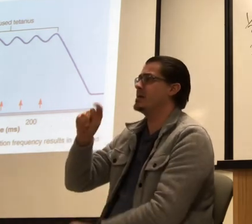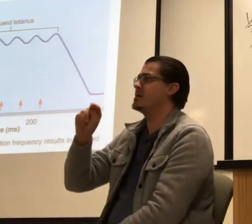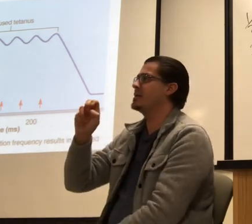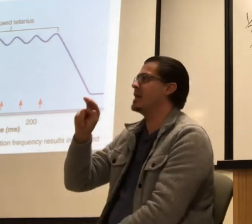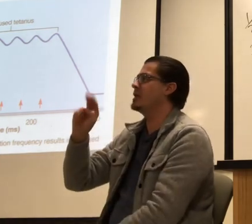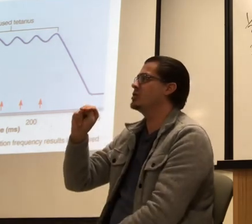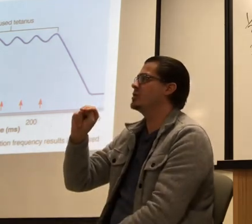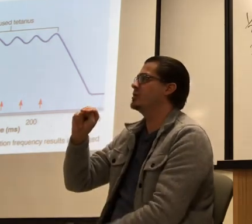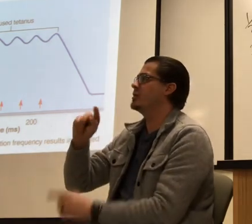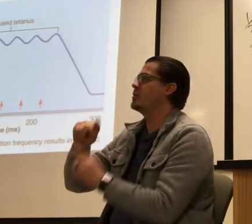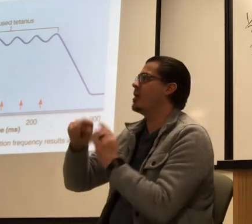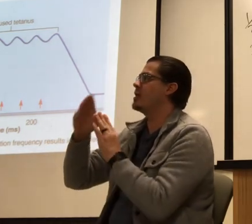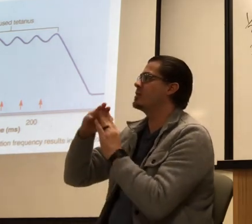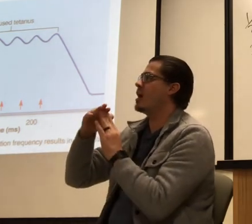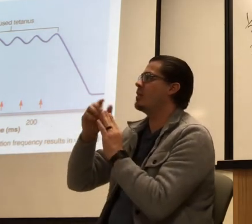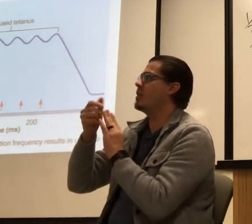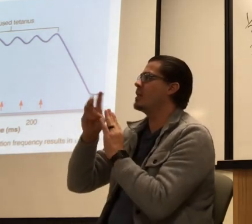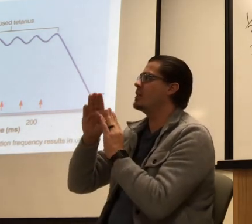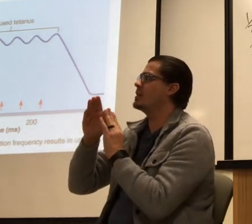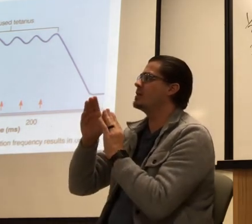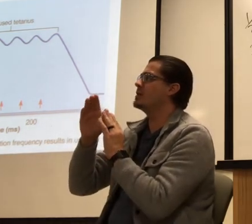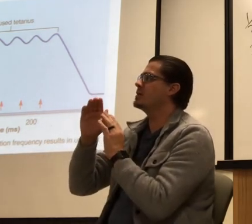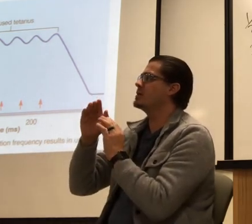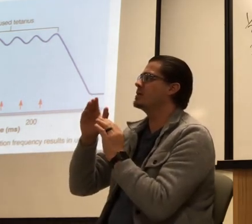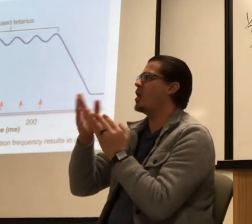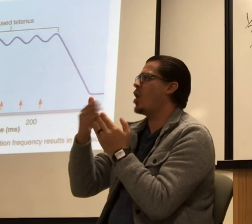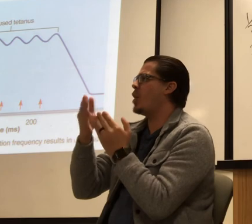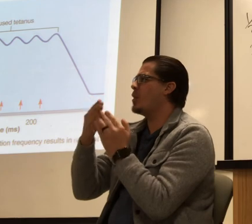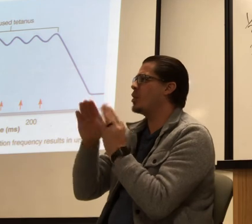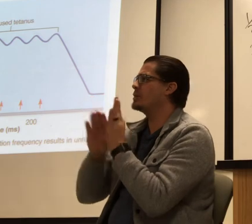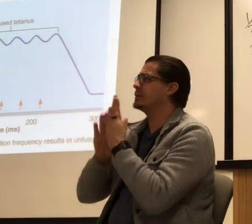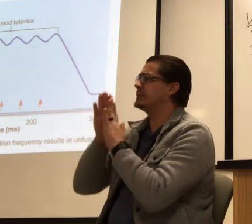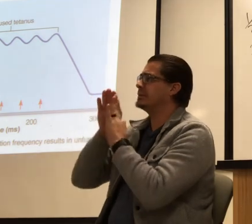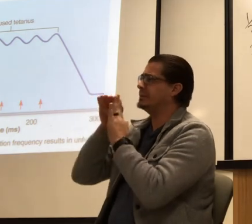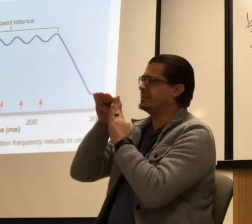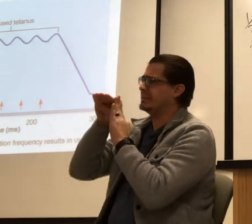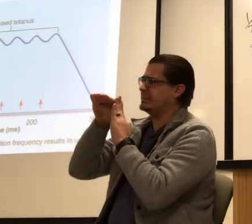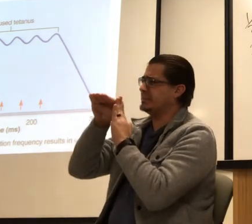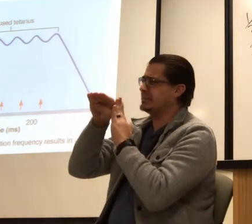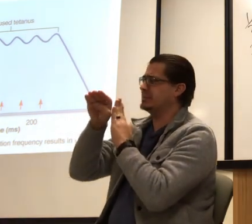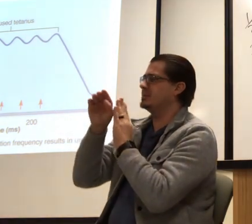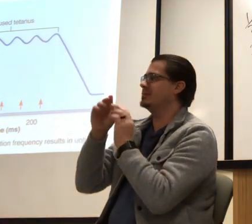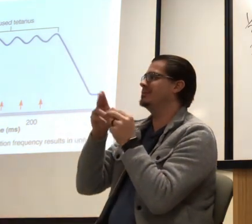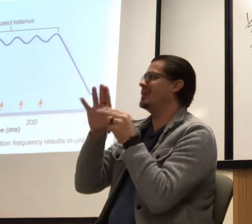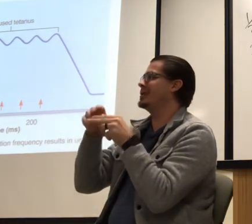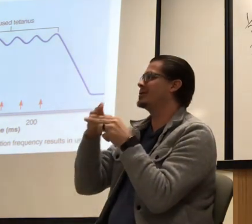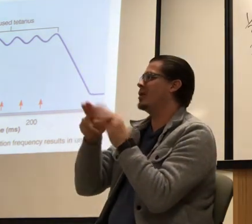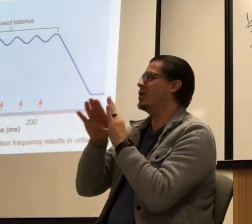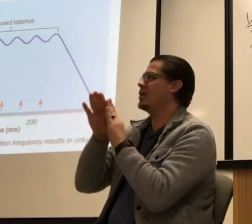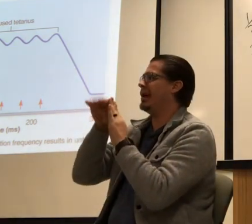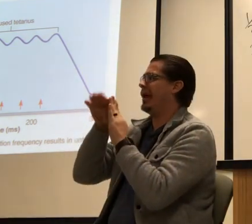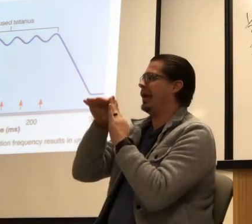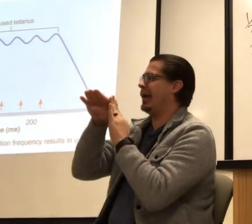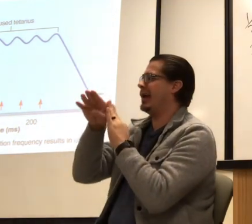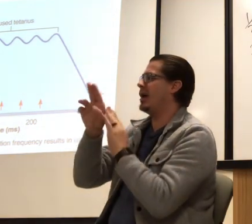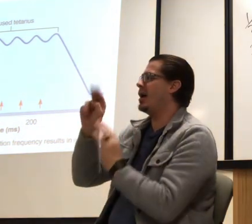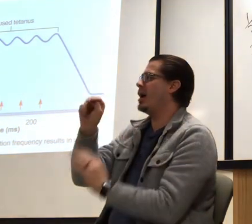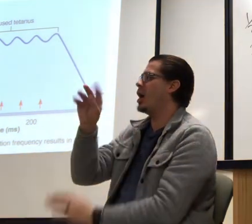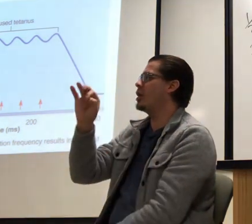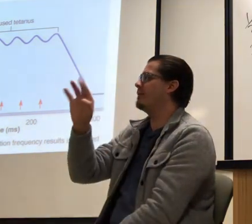but the top, it's kinda, it's almost a straight line, but it's not quite fused. They call it unfused tetanus.